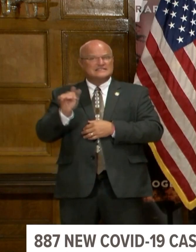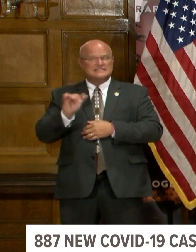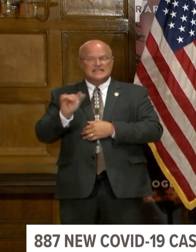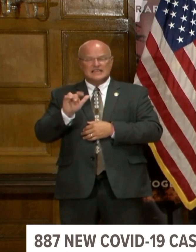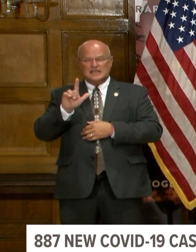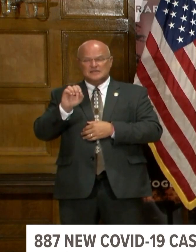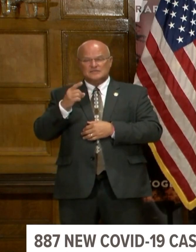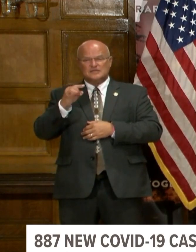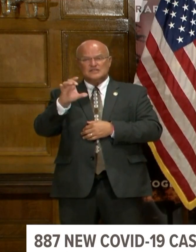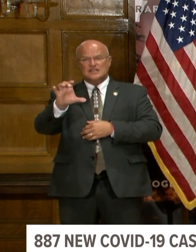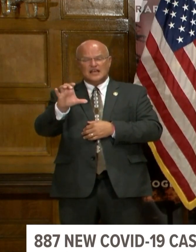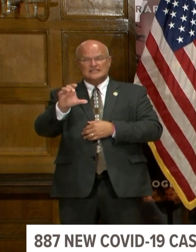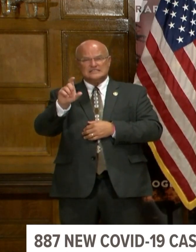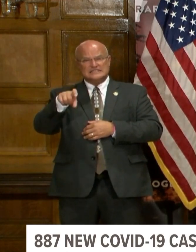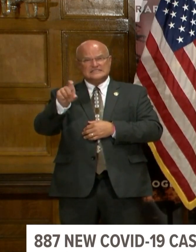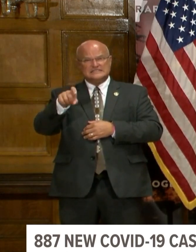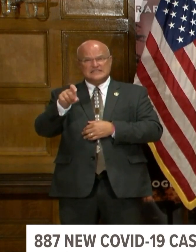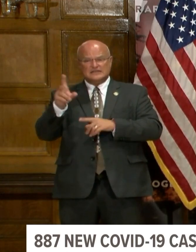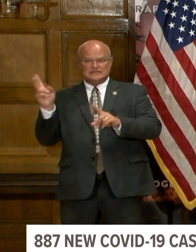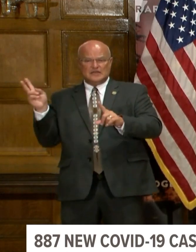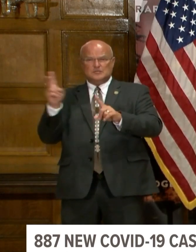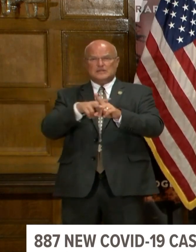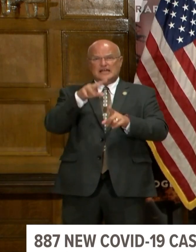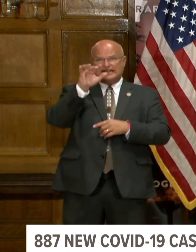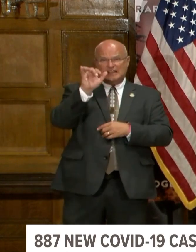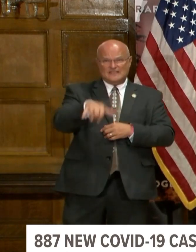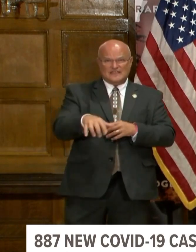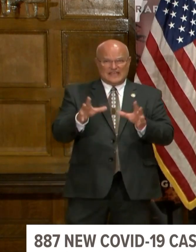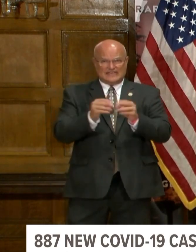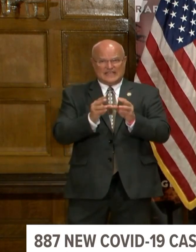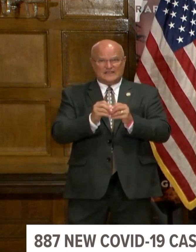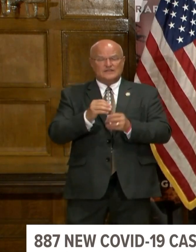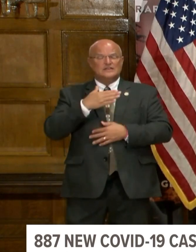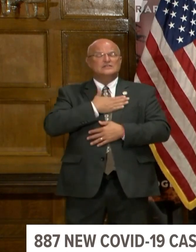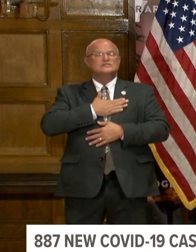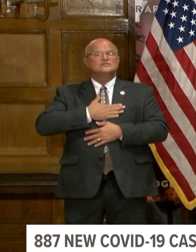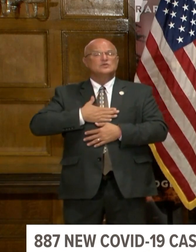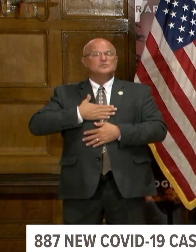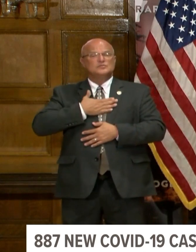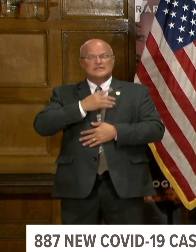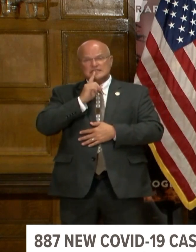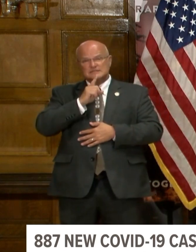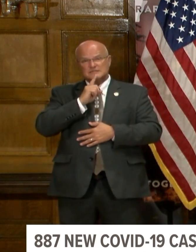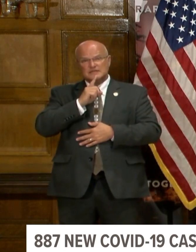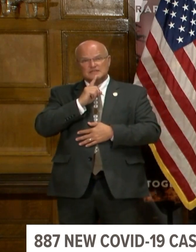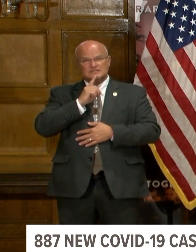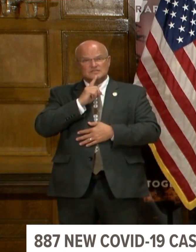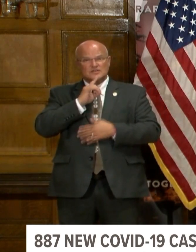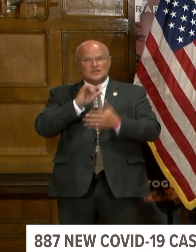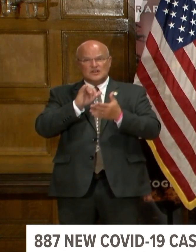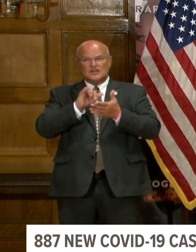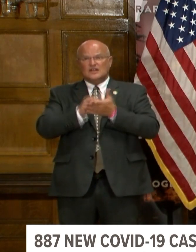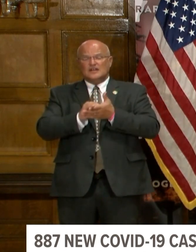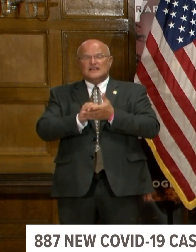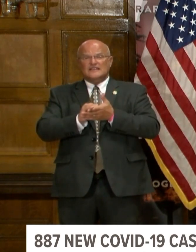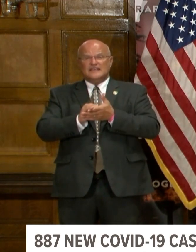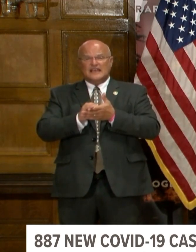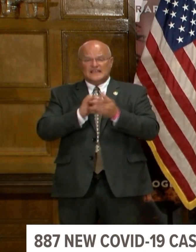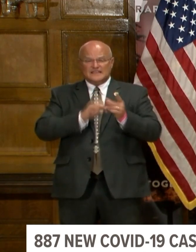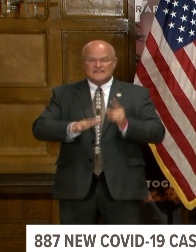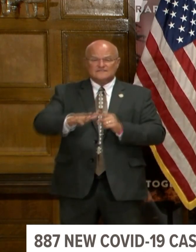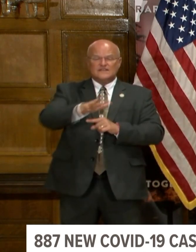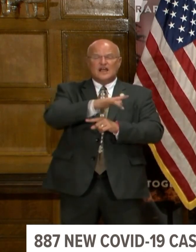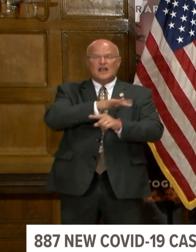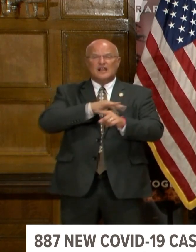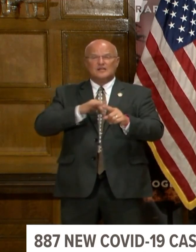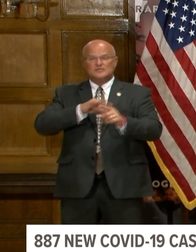logic and necessity applied to that gathering. So please make sure that the environment that